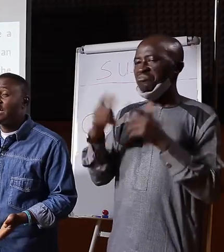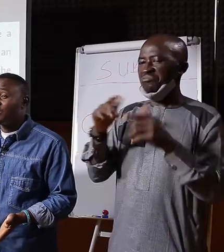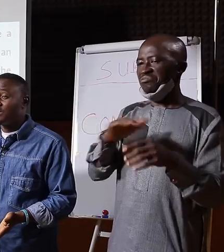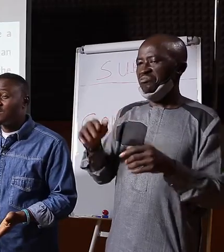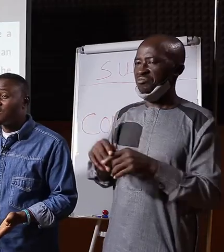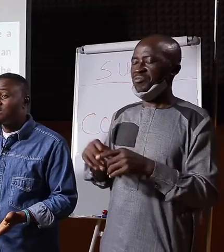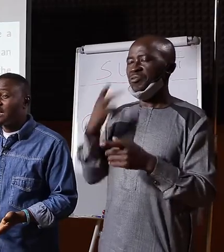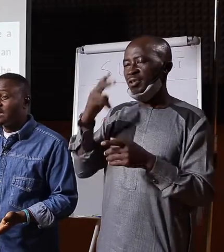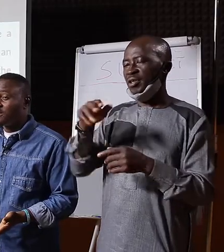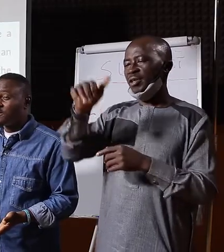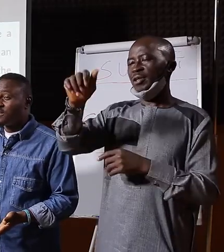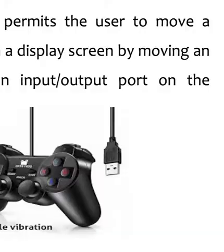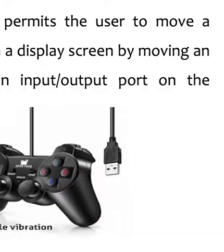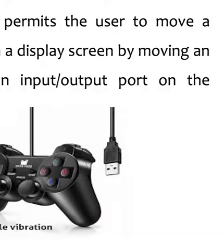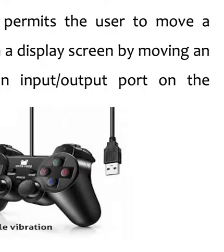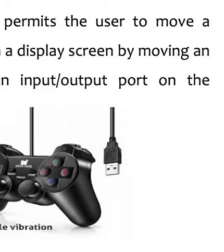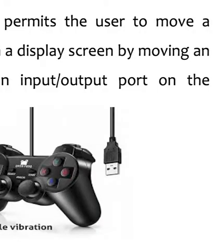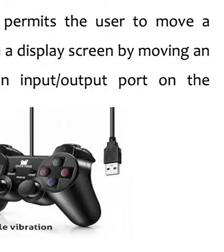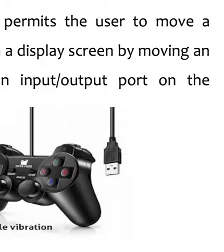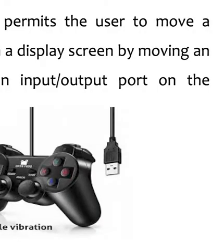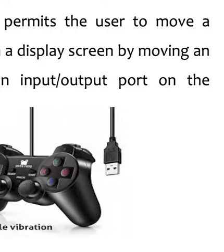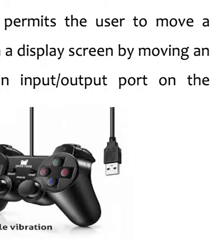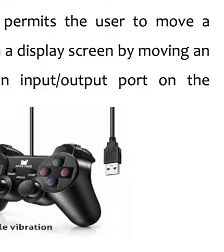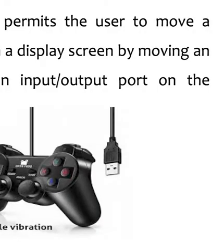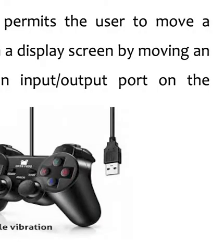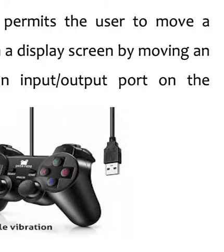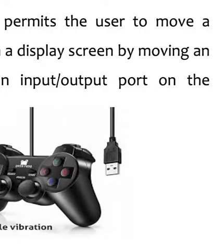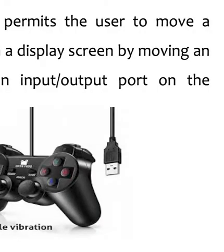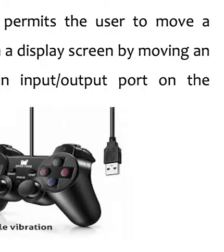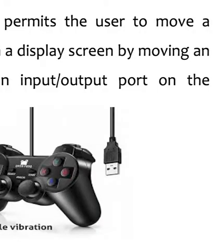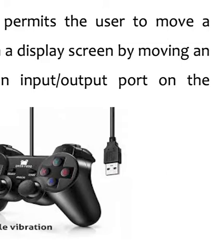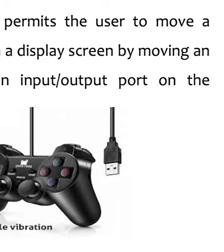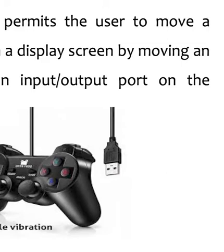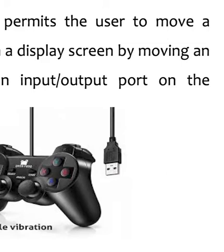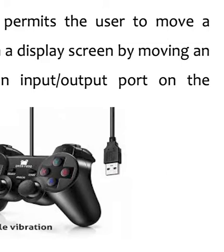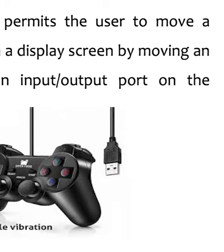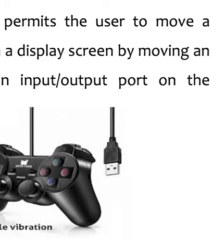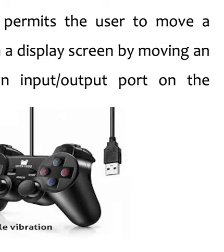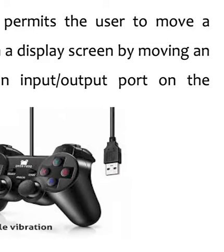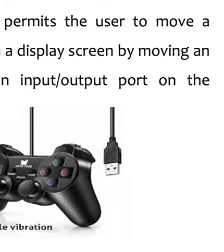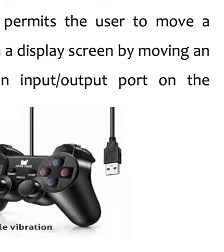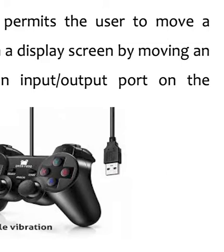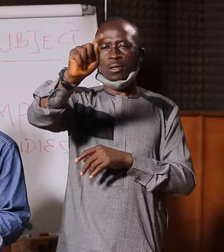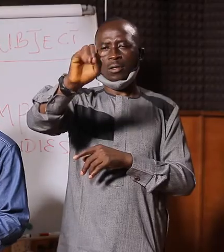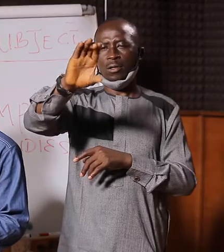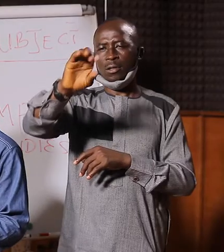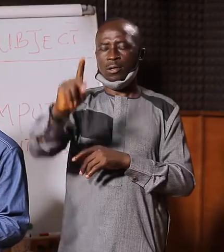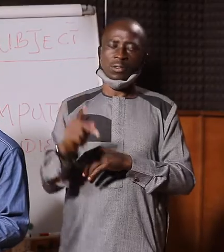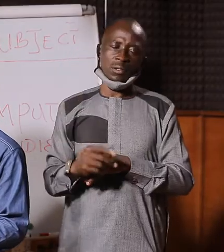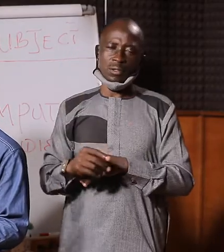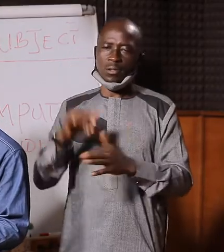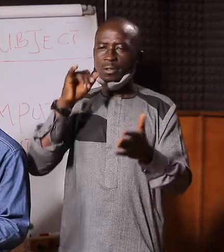as analog. They call it analog, but the right name for it is what? The joystick. Joystick, it's